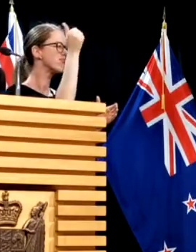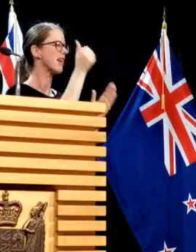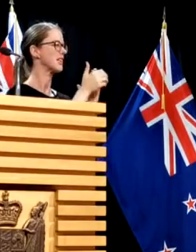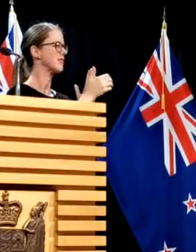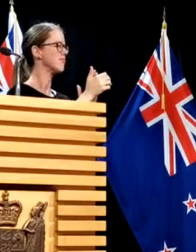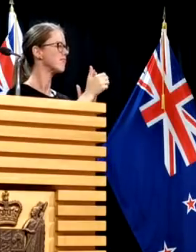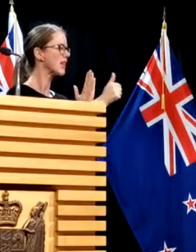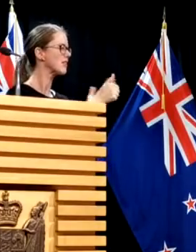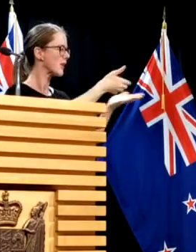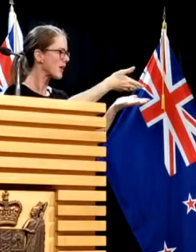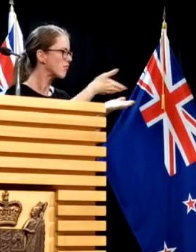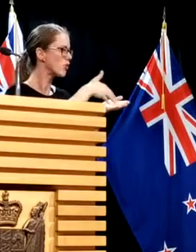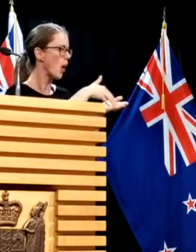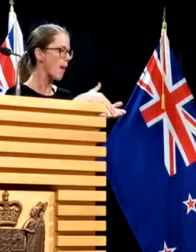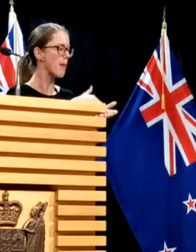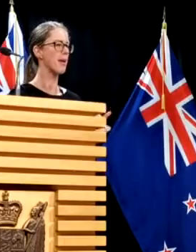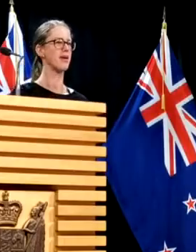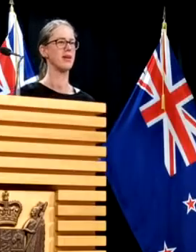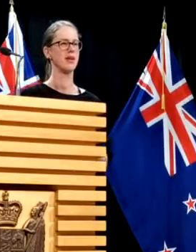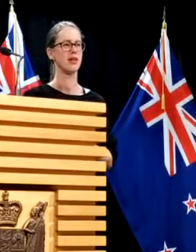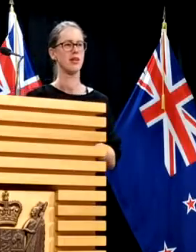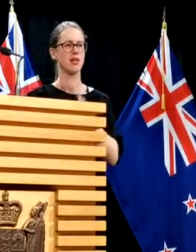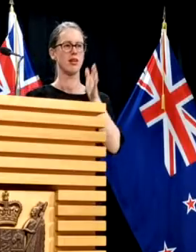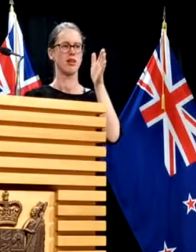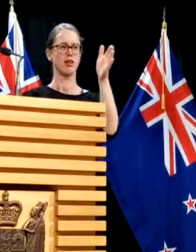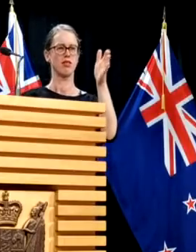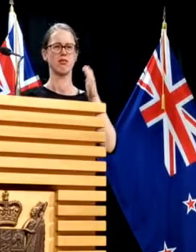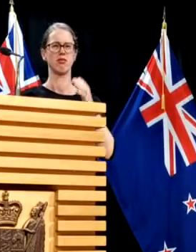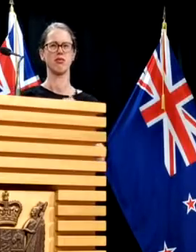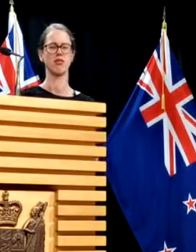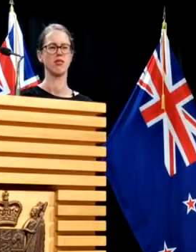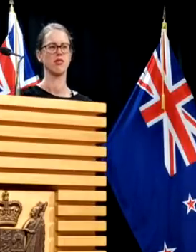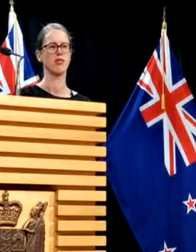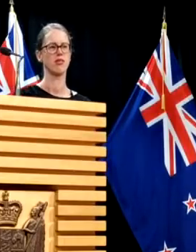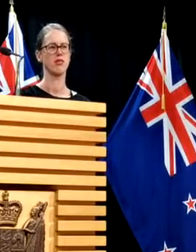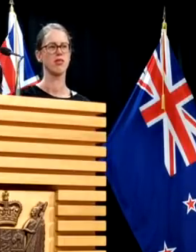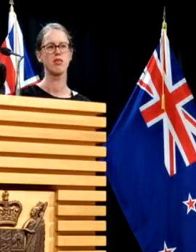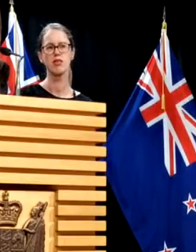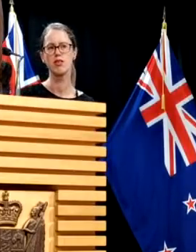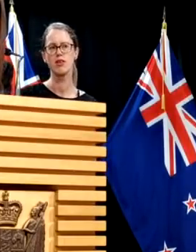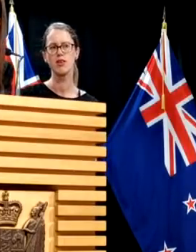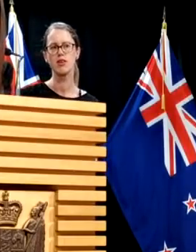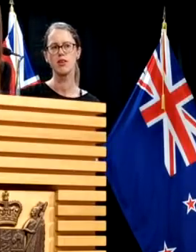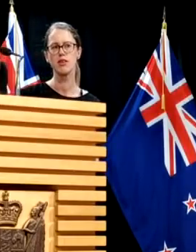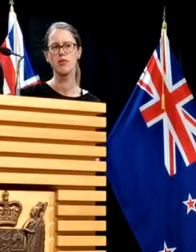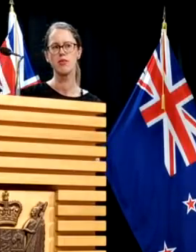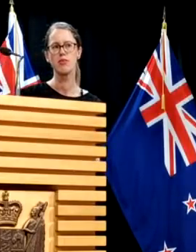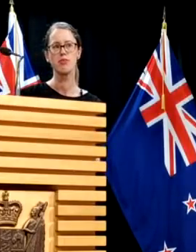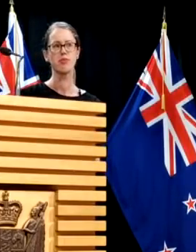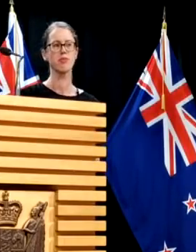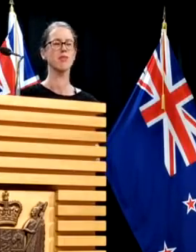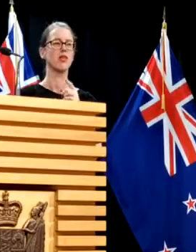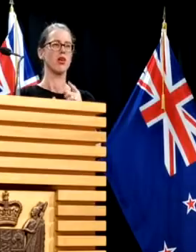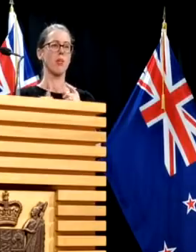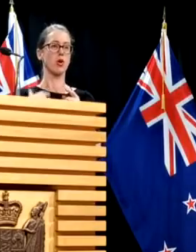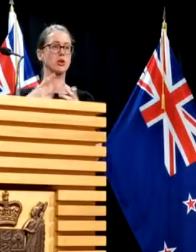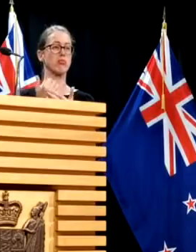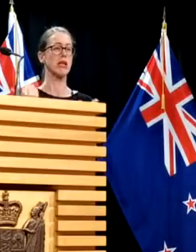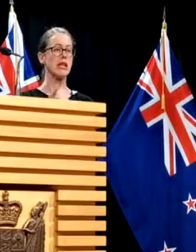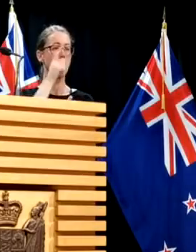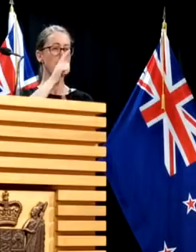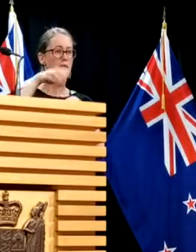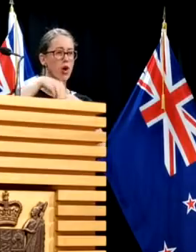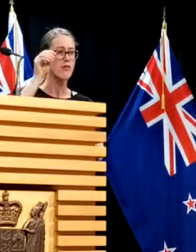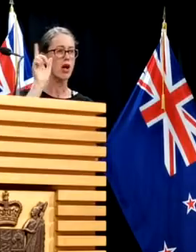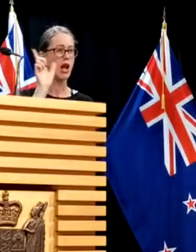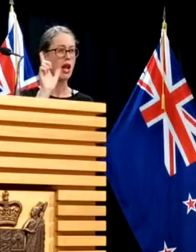Party as well. Given that mandate, how can you for this deal to progress or not to bust? Sorry, what was that? Given that you do have that strong mandate, how keen